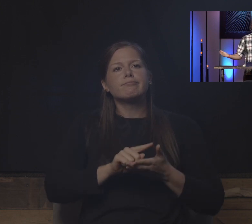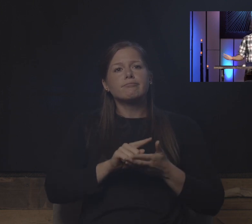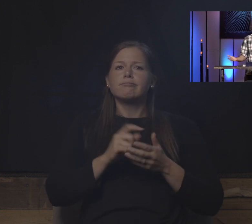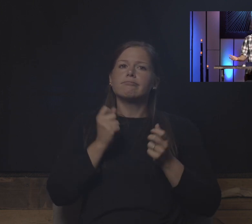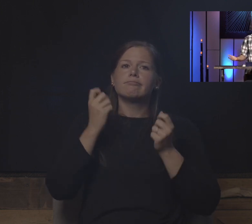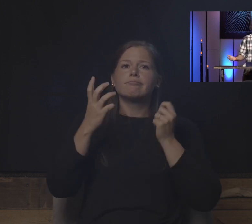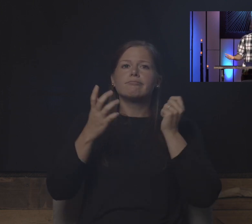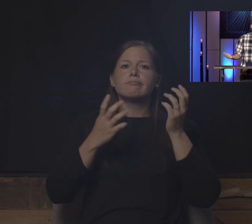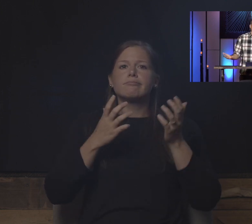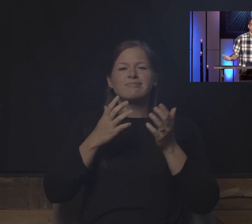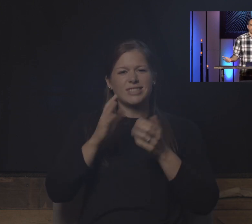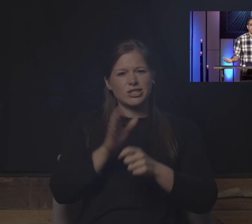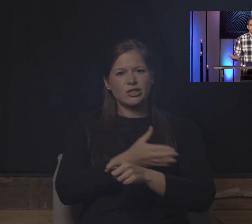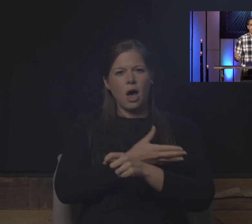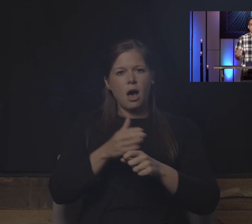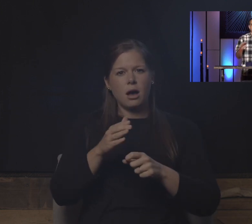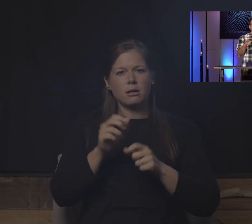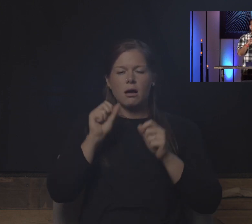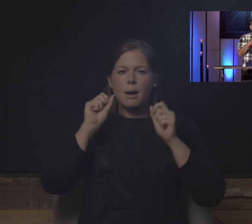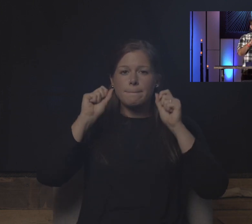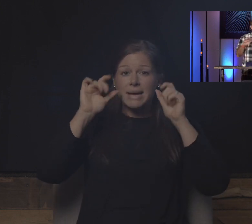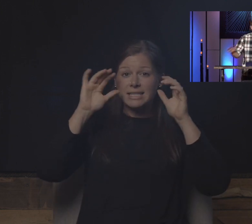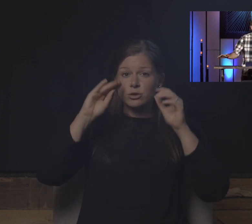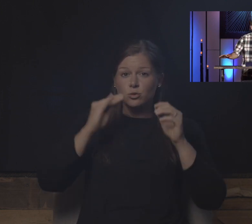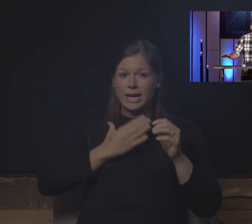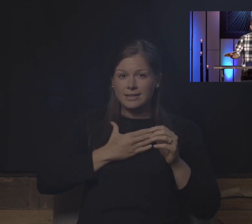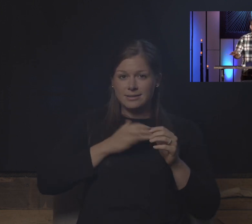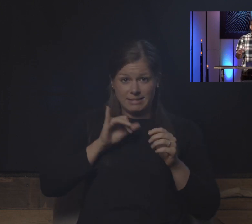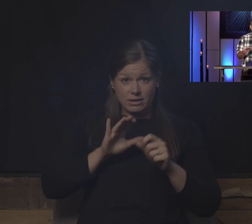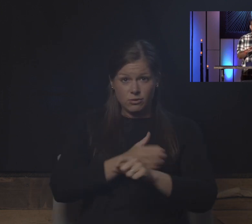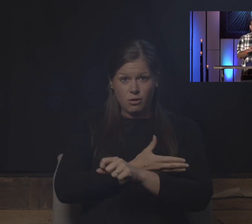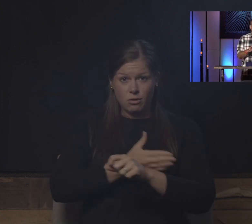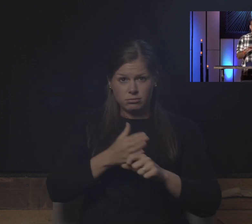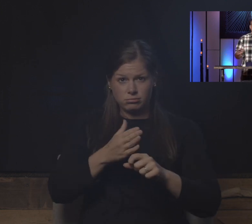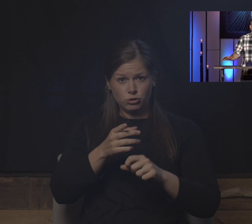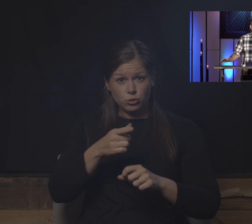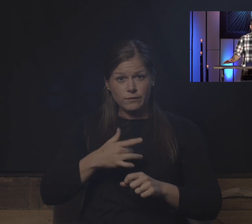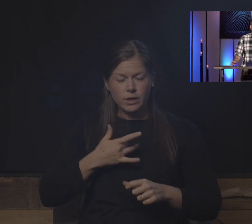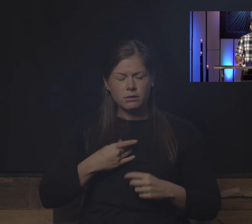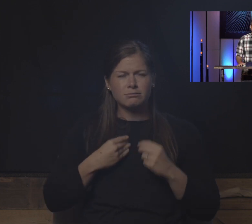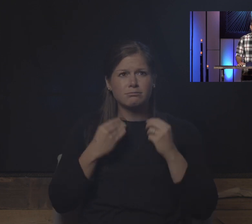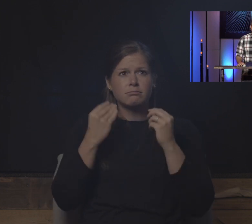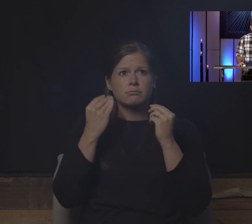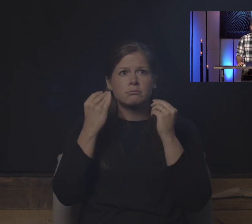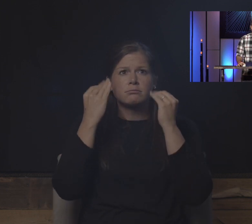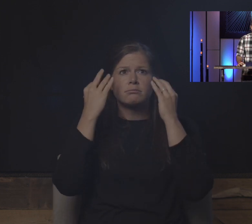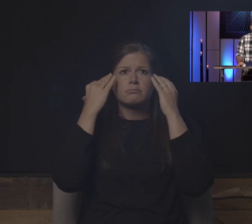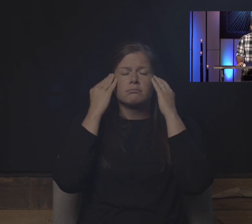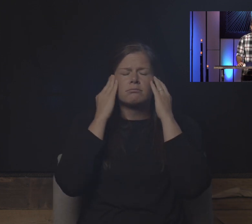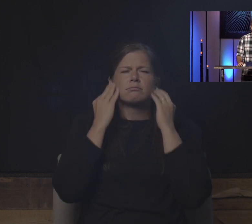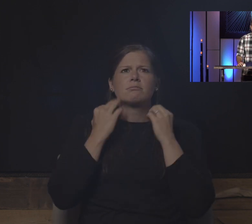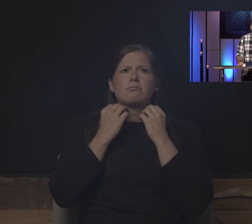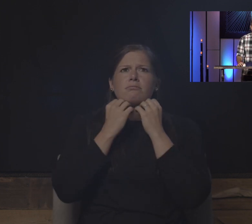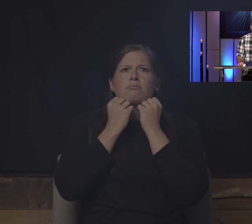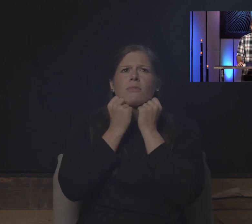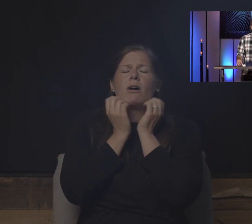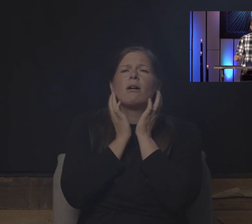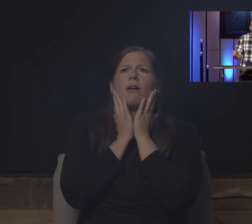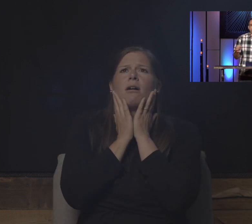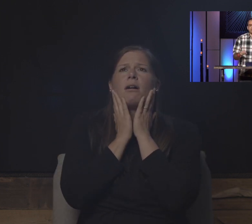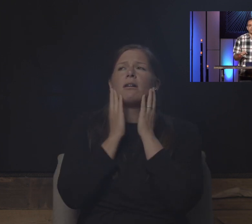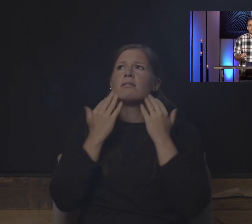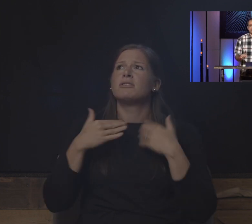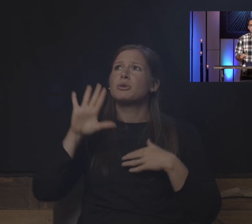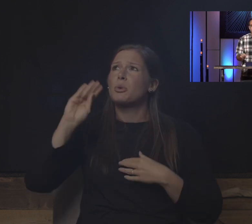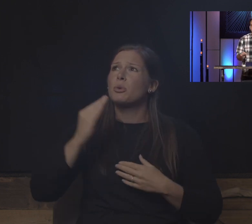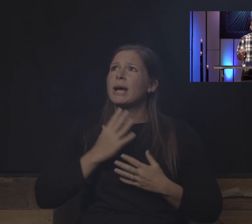We see in Paul in 1 Timothy chapter 1, a man who never got over God's grace to him. When